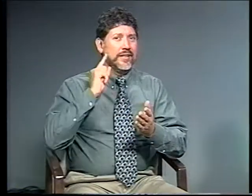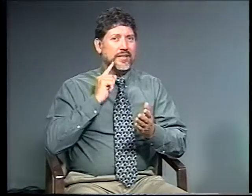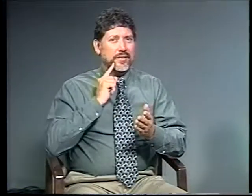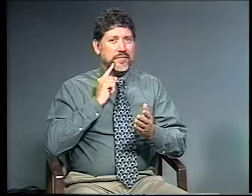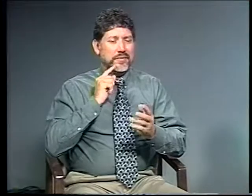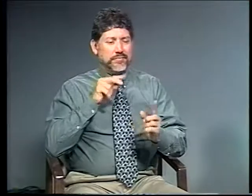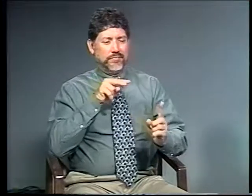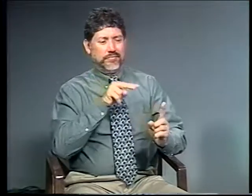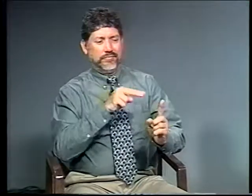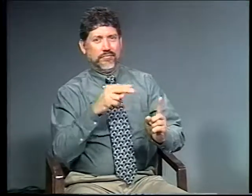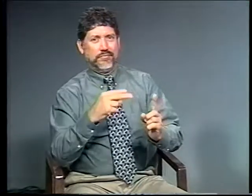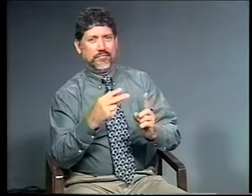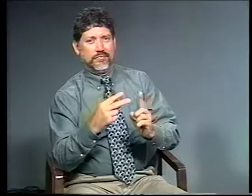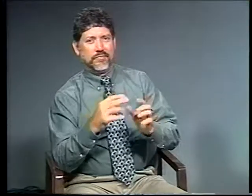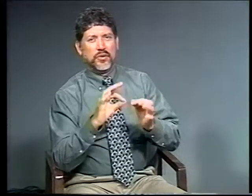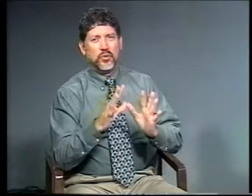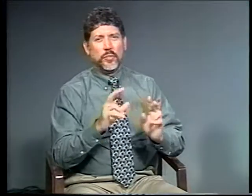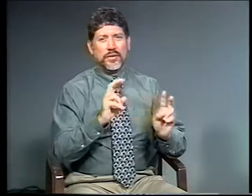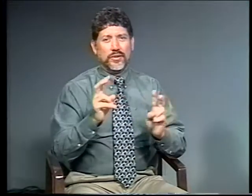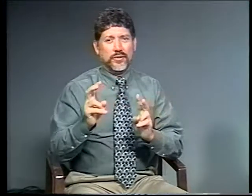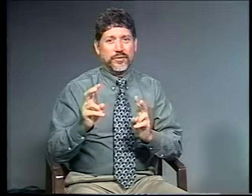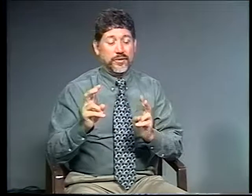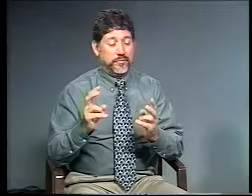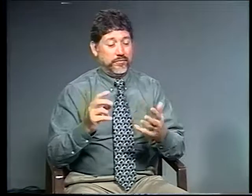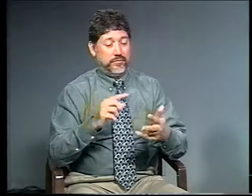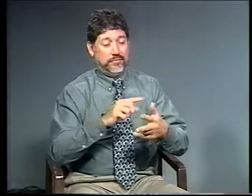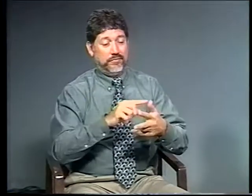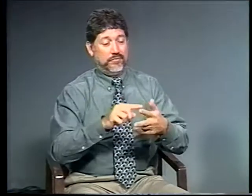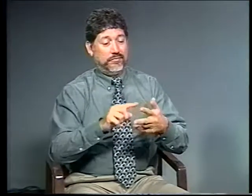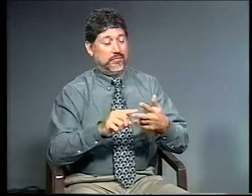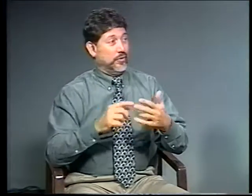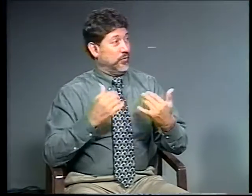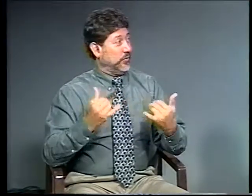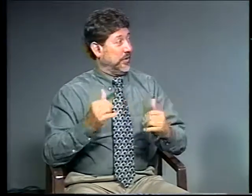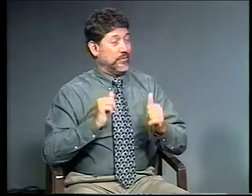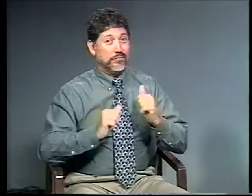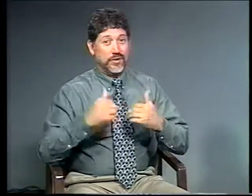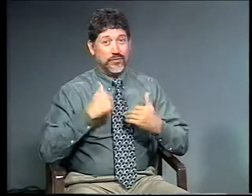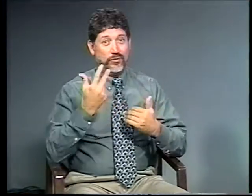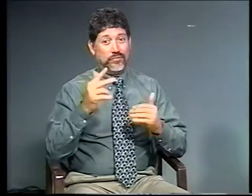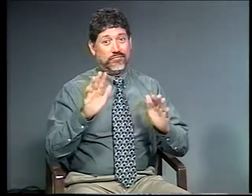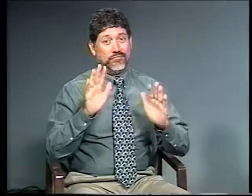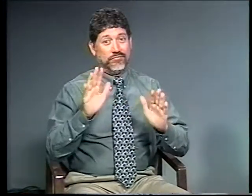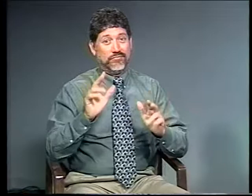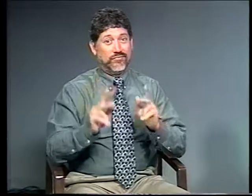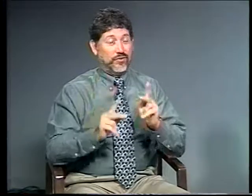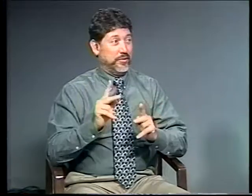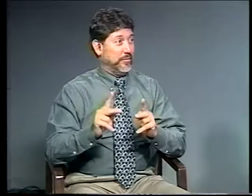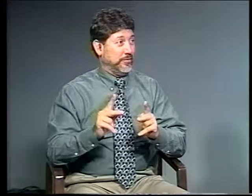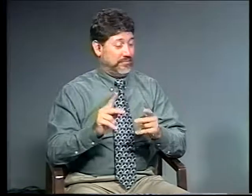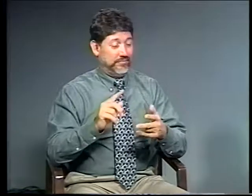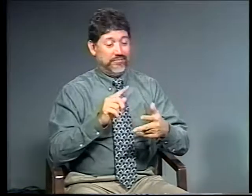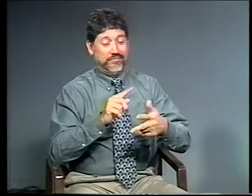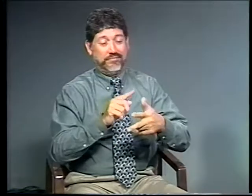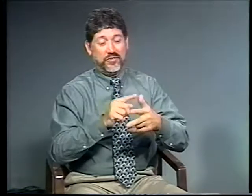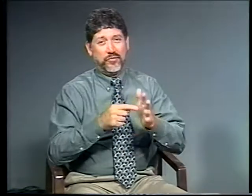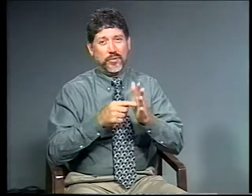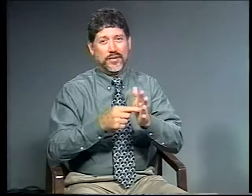particular show, we'll be discussing those issues from a deaf perspective. And in this presentation, we have three